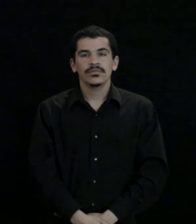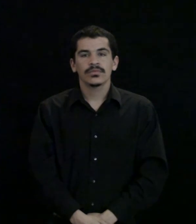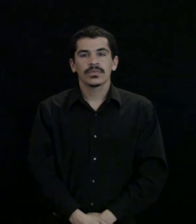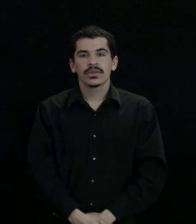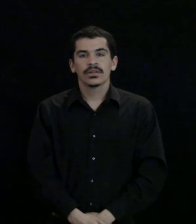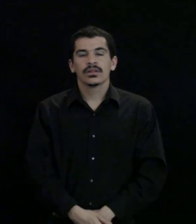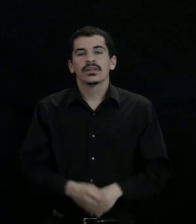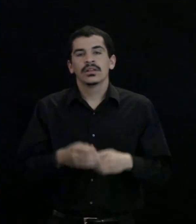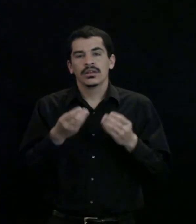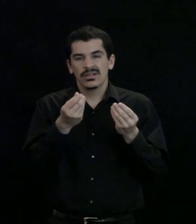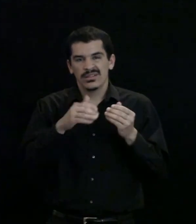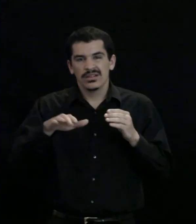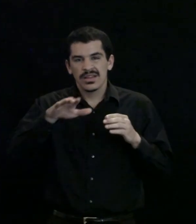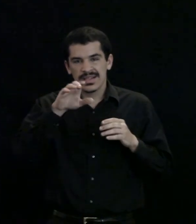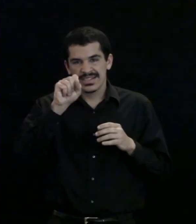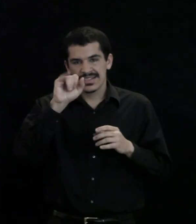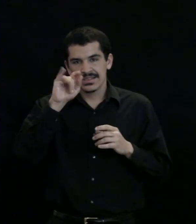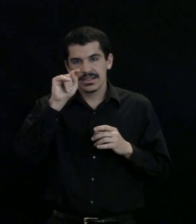Site needs.